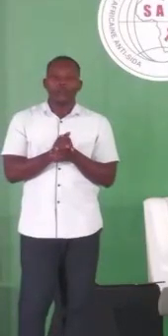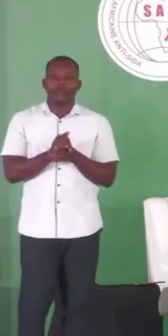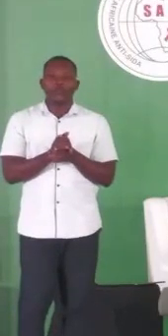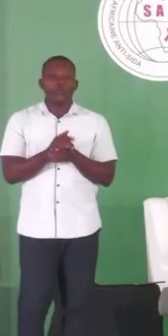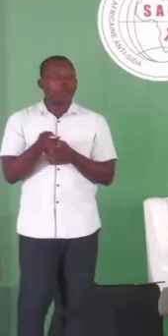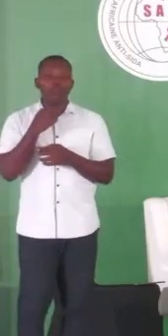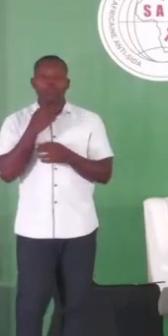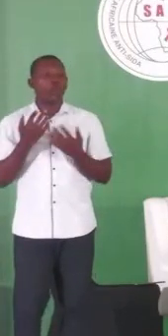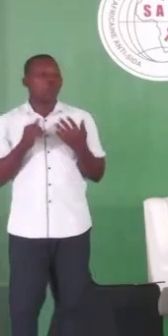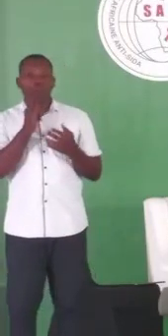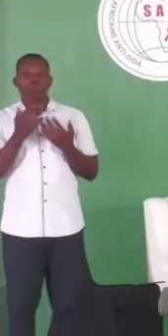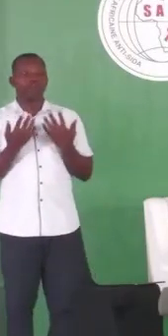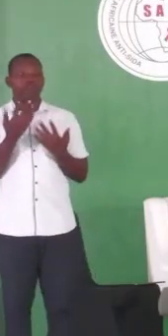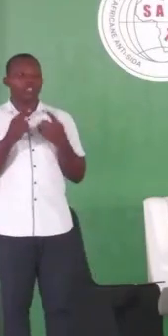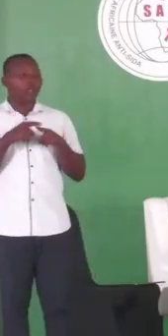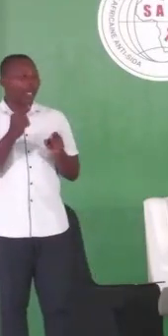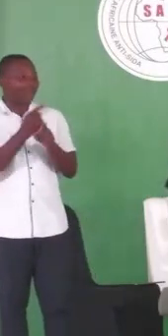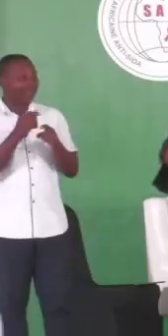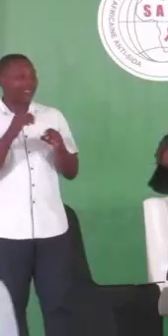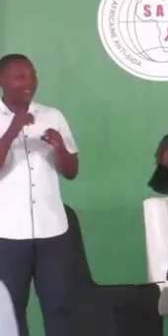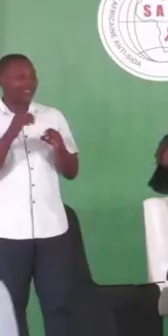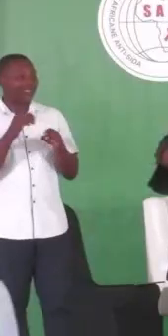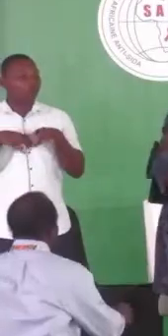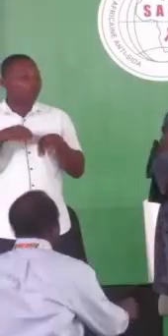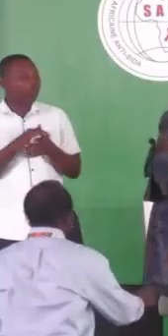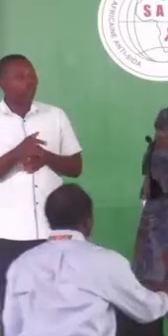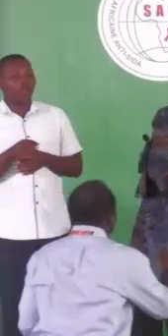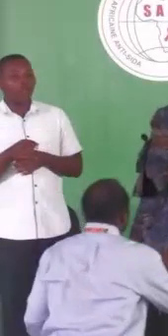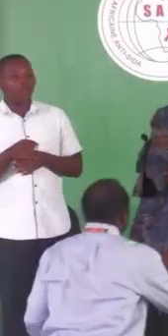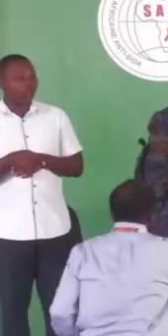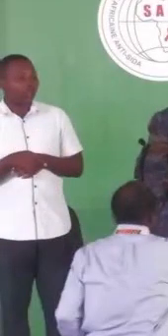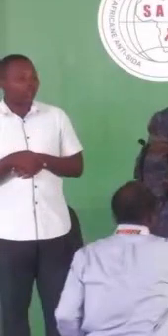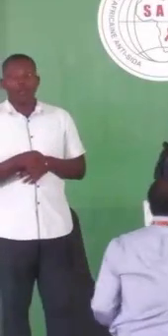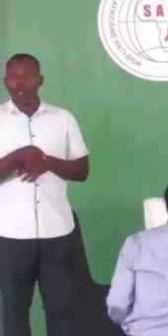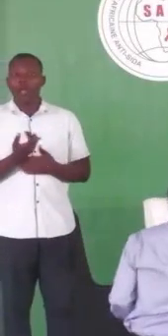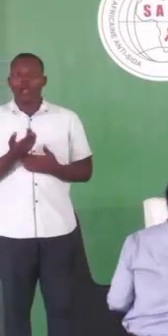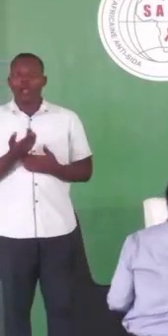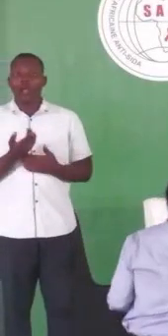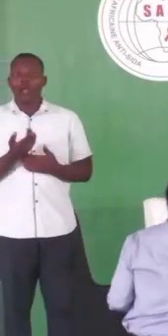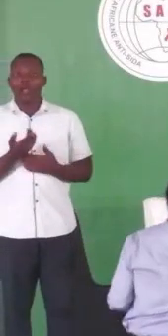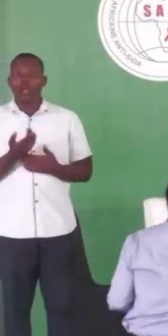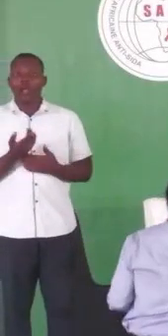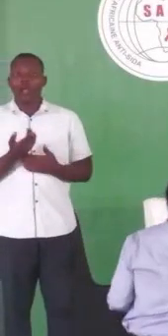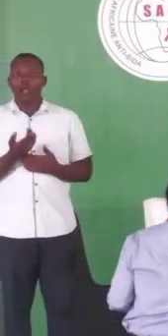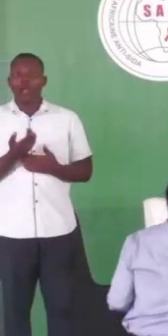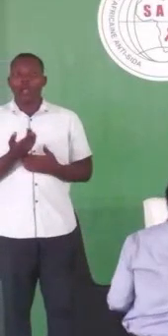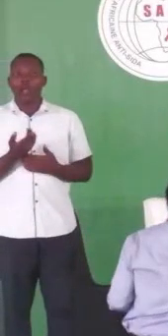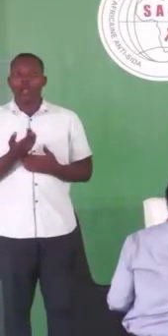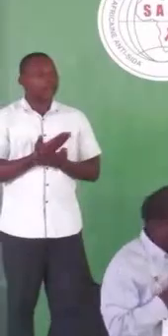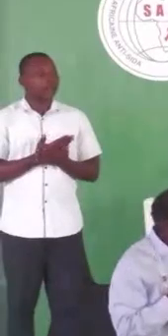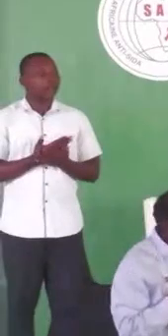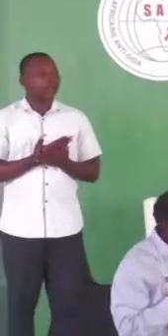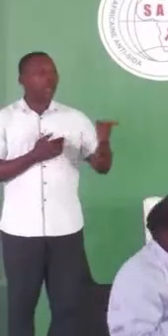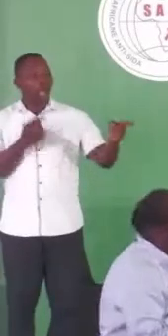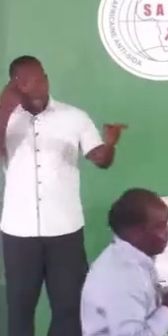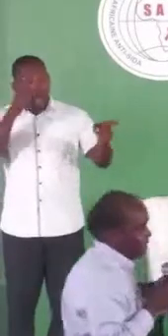Very simply, It's a plea to you. I agree with